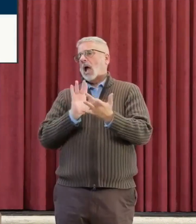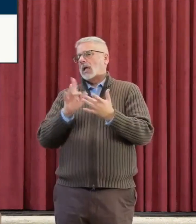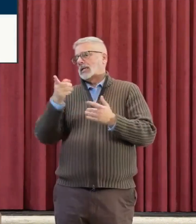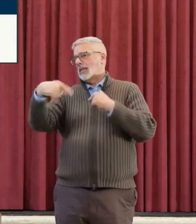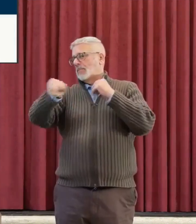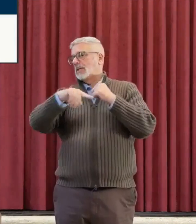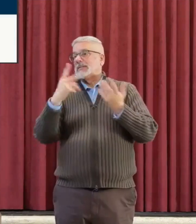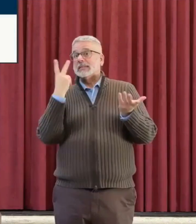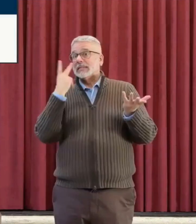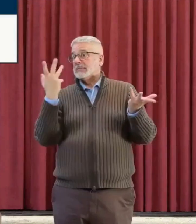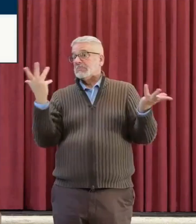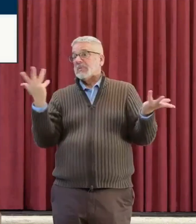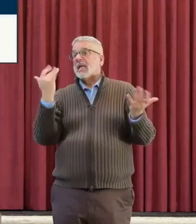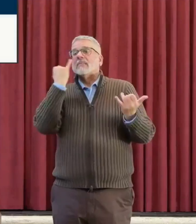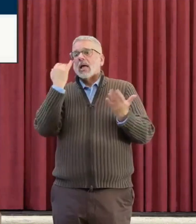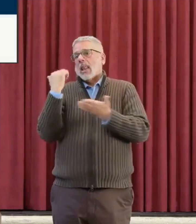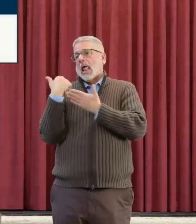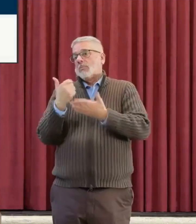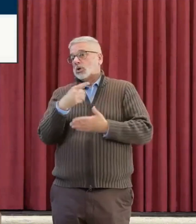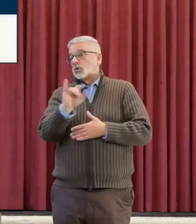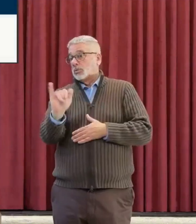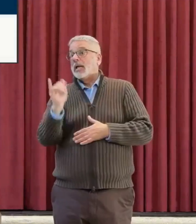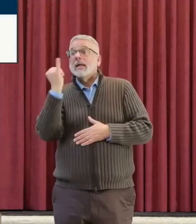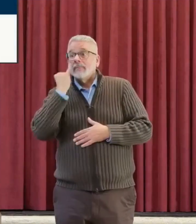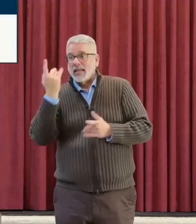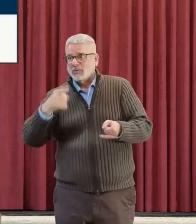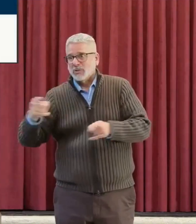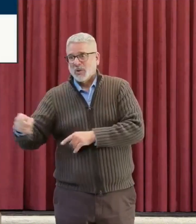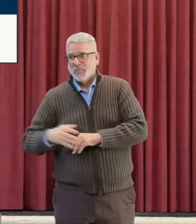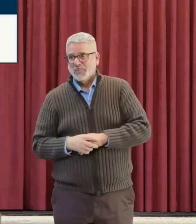contact them and see if they can help her too.